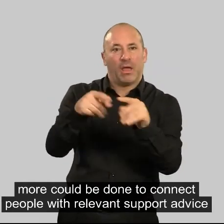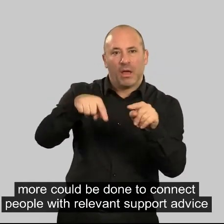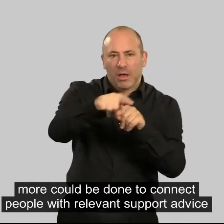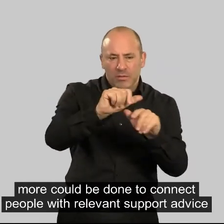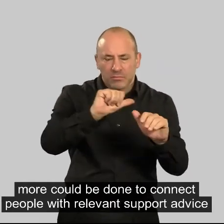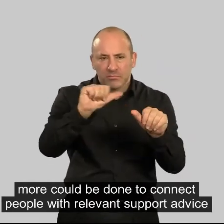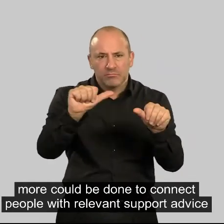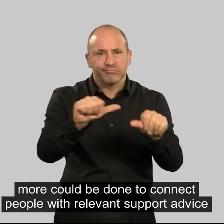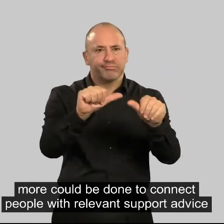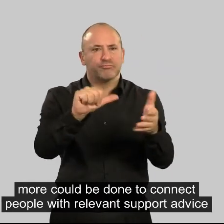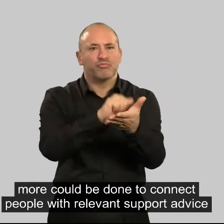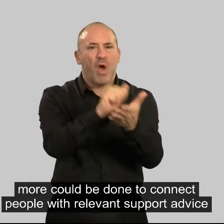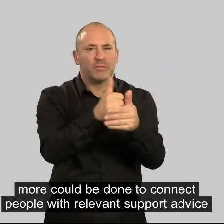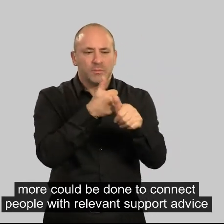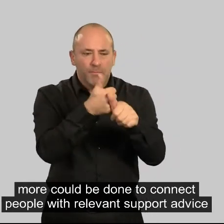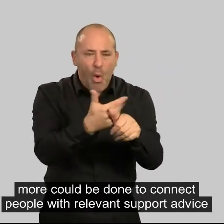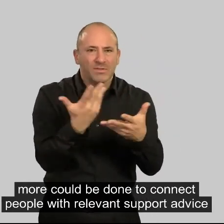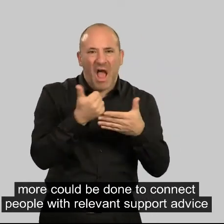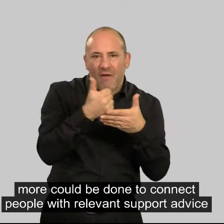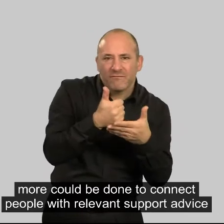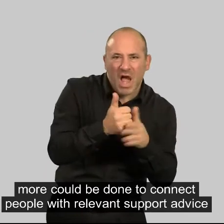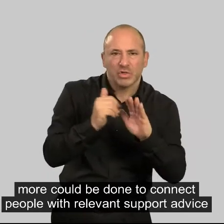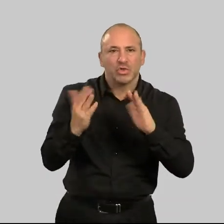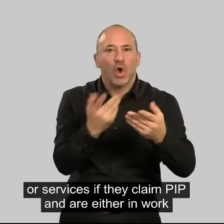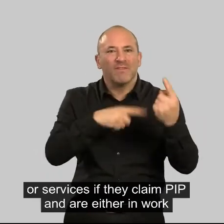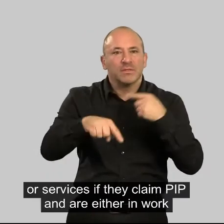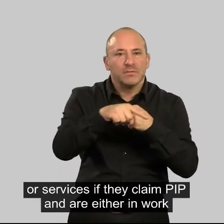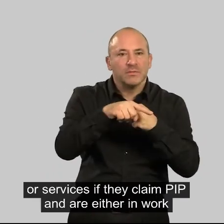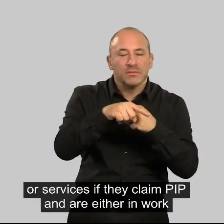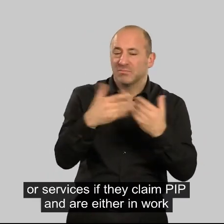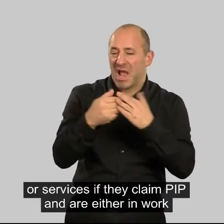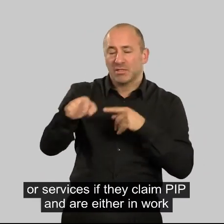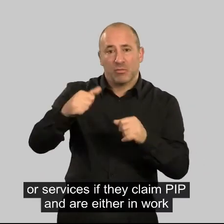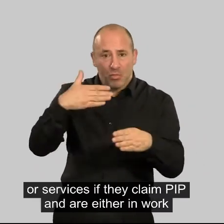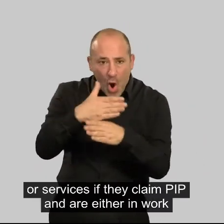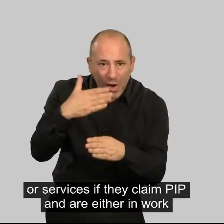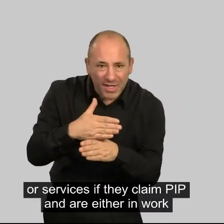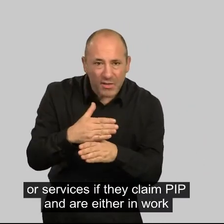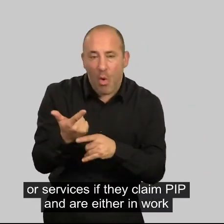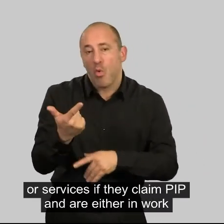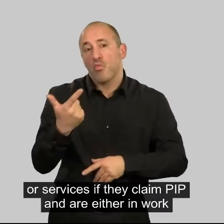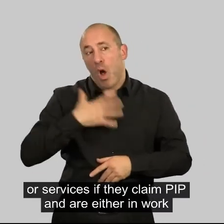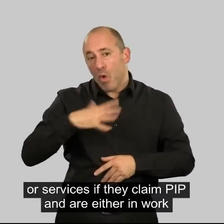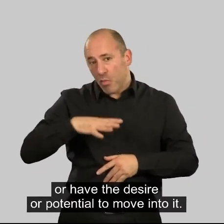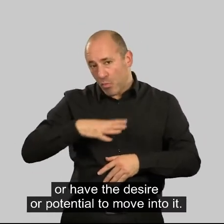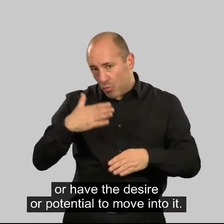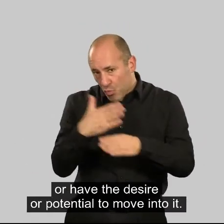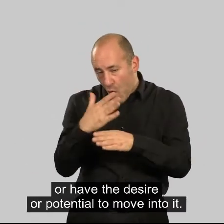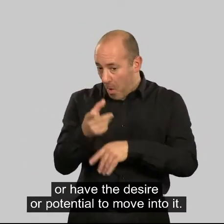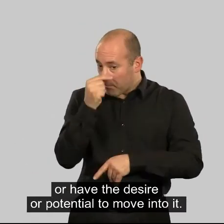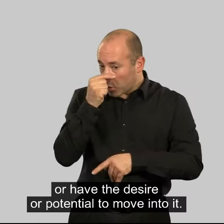services if they claim PIP and are either in work or have the desire or potential to move into